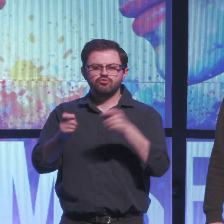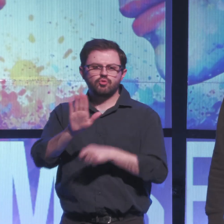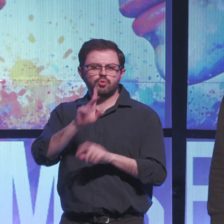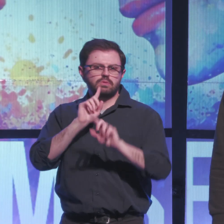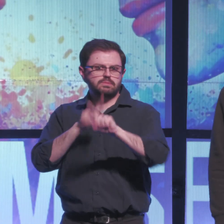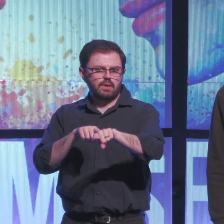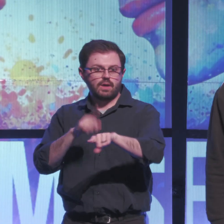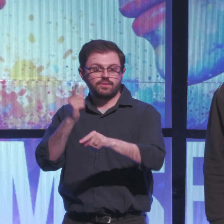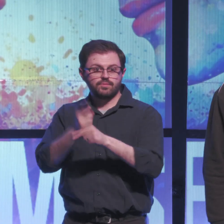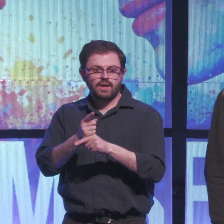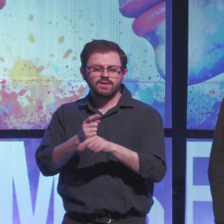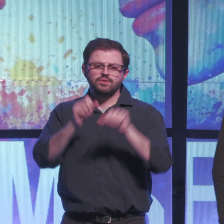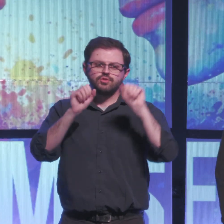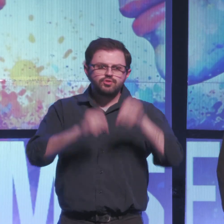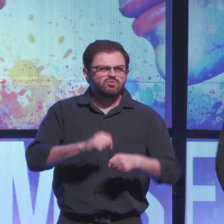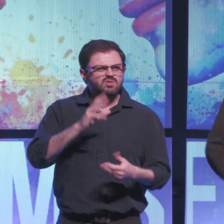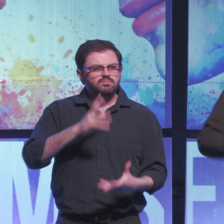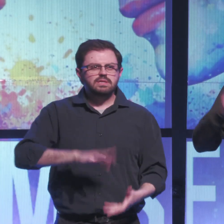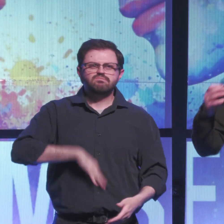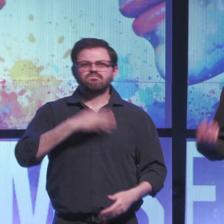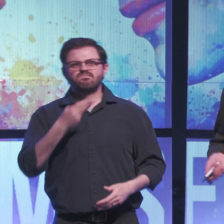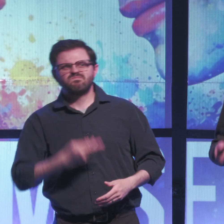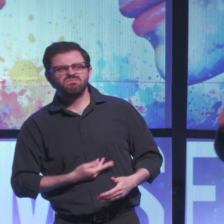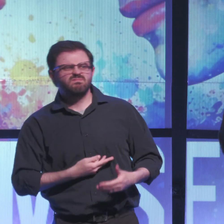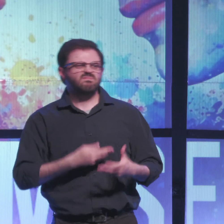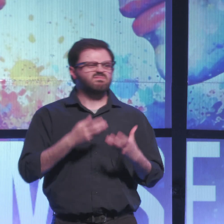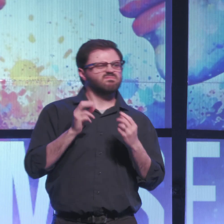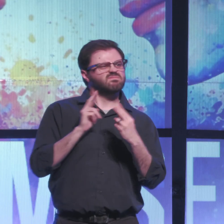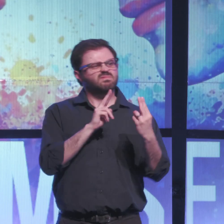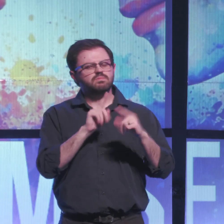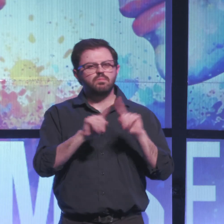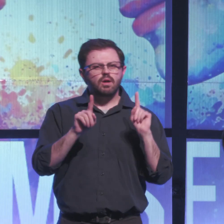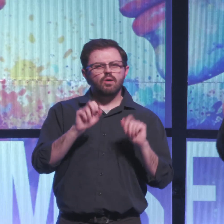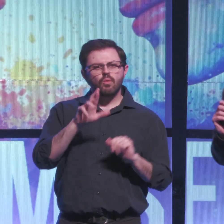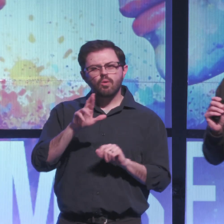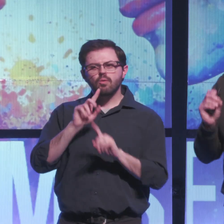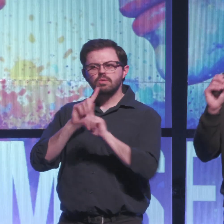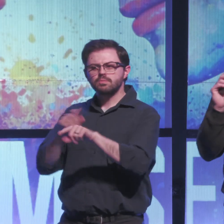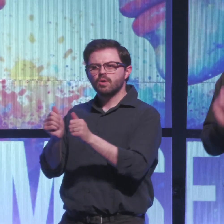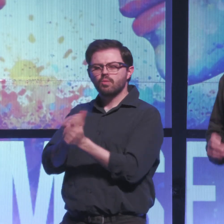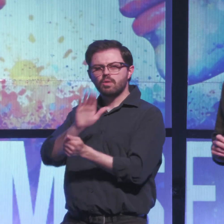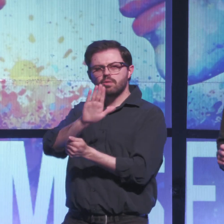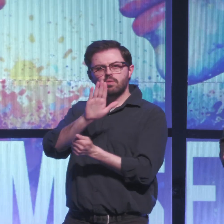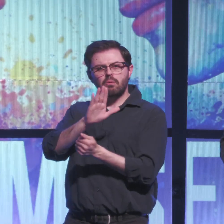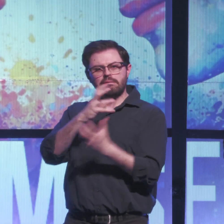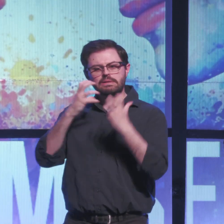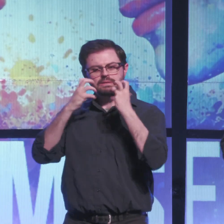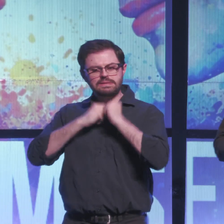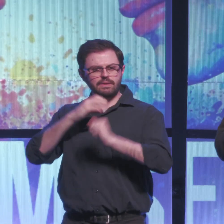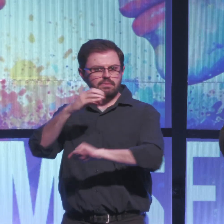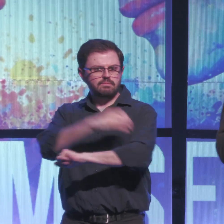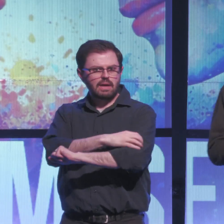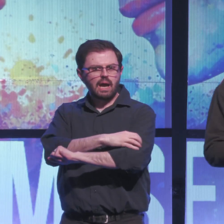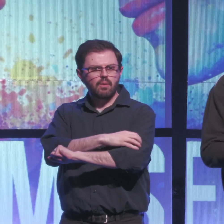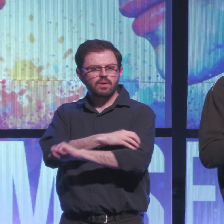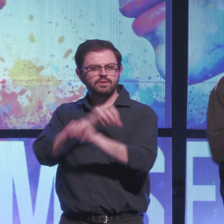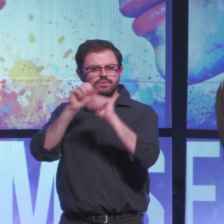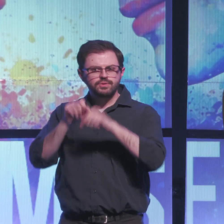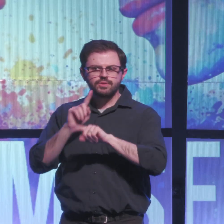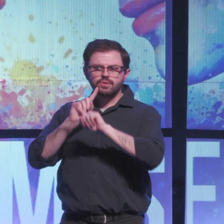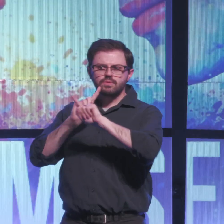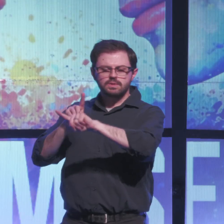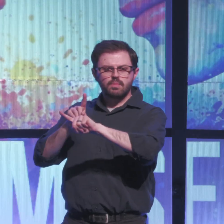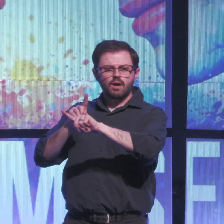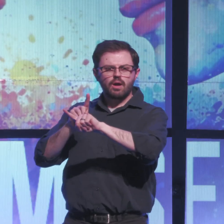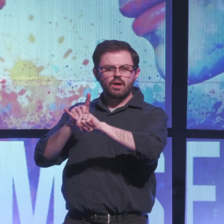response. You can rage against it, or you can respond with your own sacred power. You can respond and you